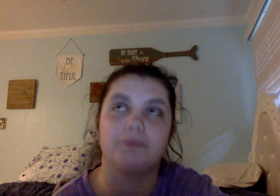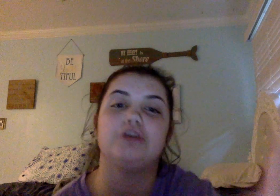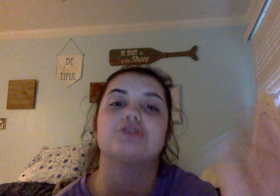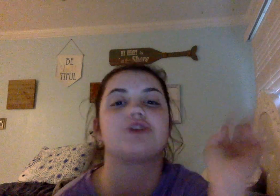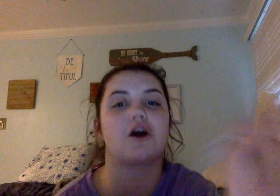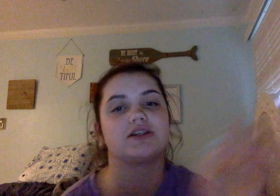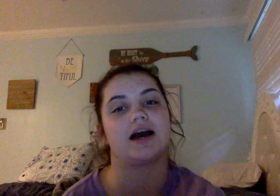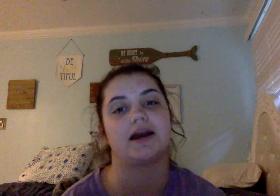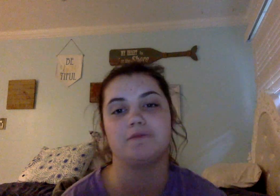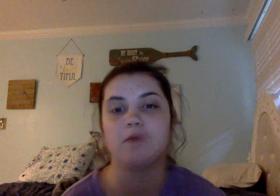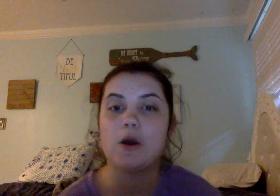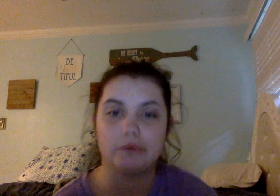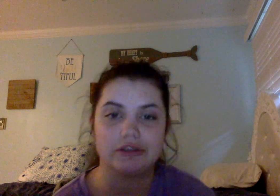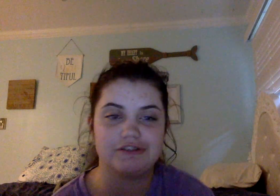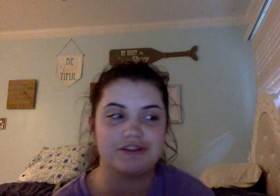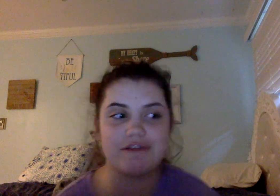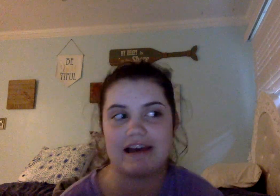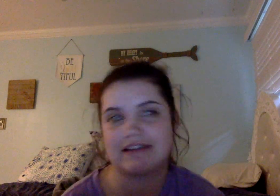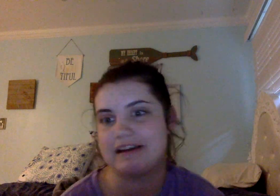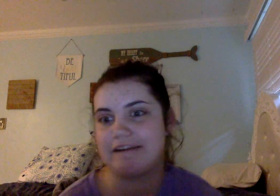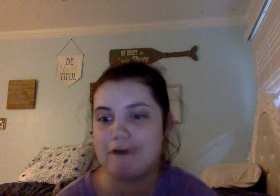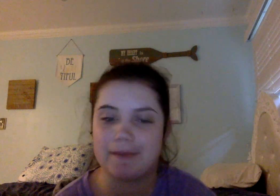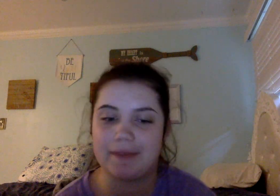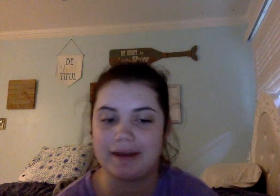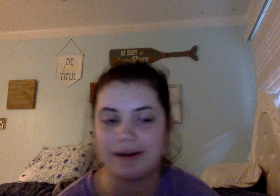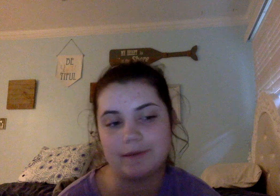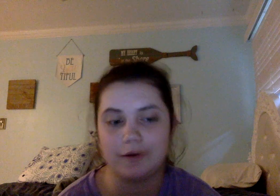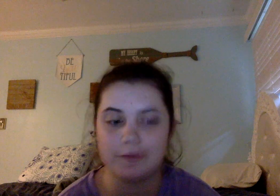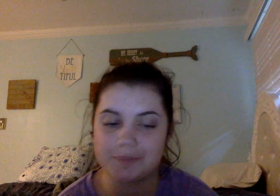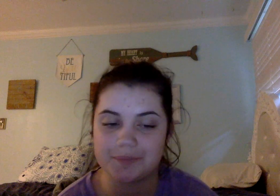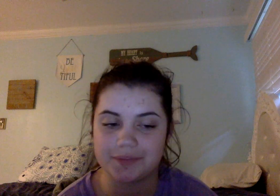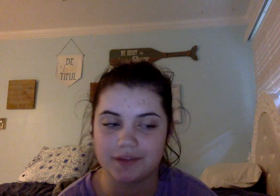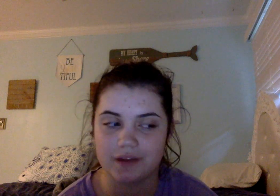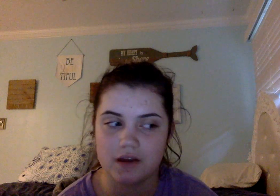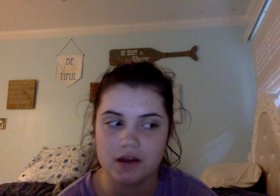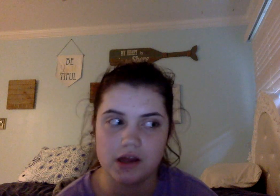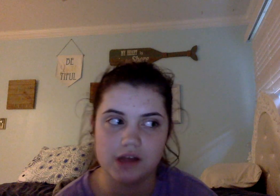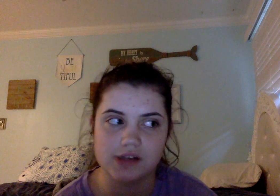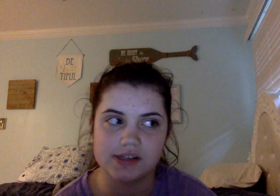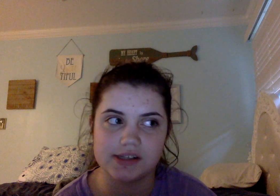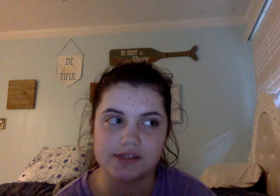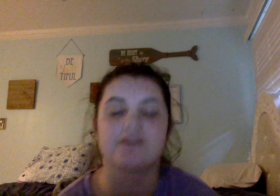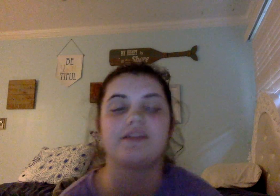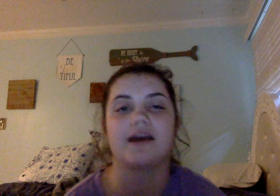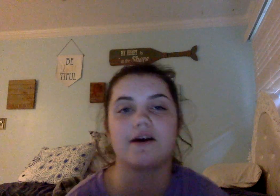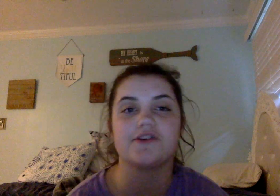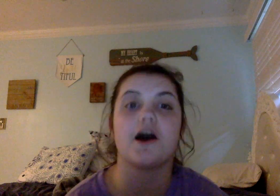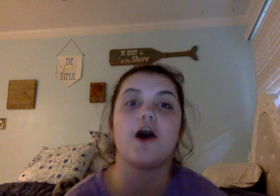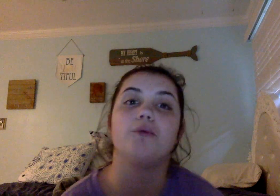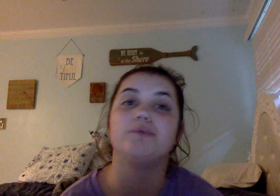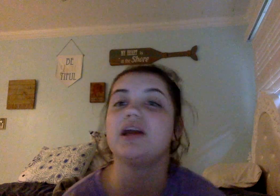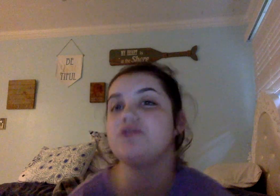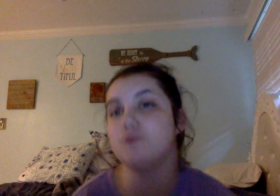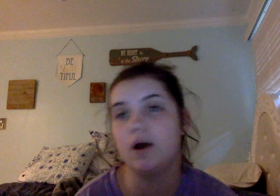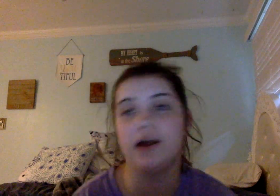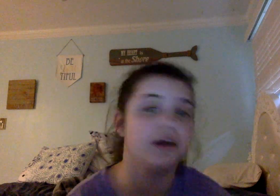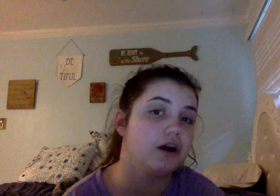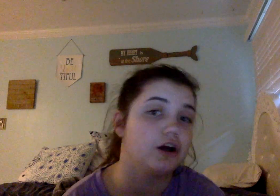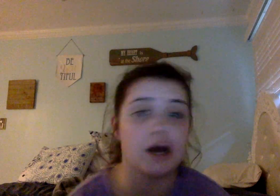your star sign. What's your zodiac sign? Comment that down below. Let's see, is there anything else? Oh, and if you want, comment